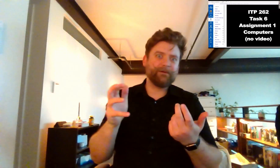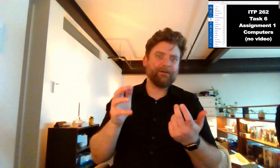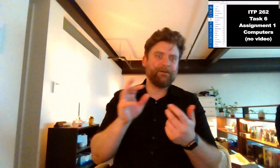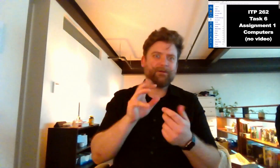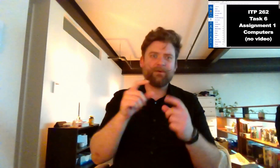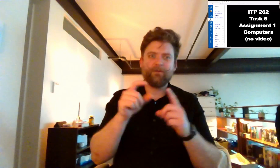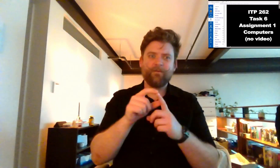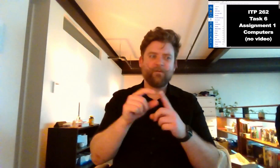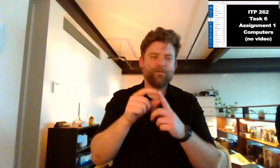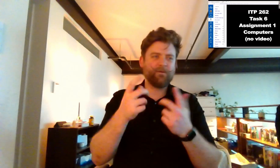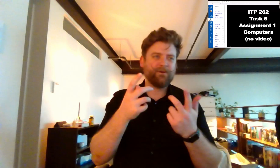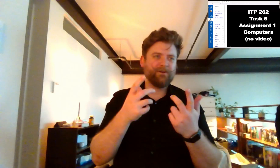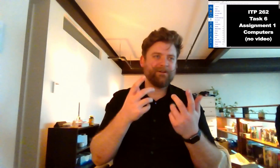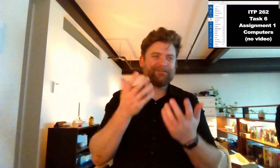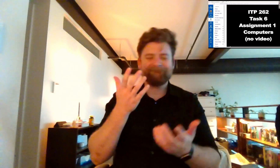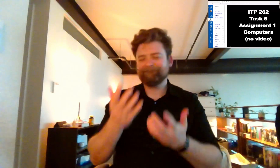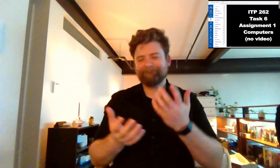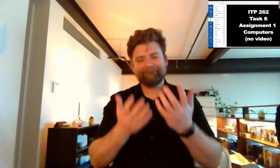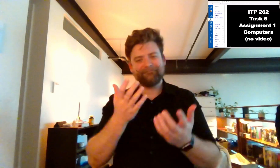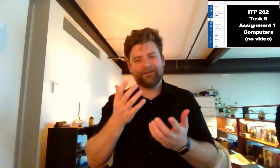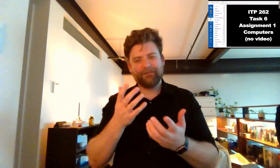maybe you'll have a word that's not in the dictionary,